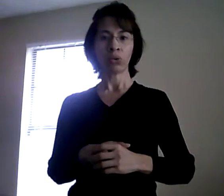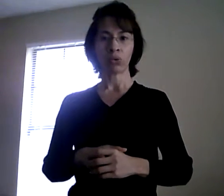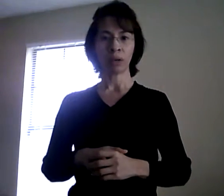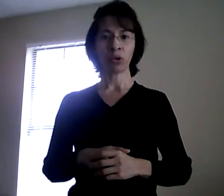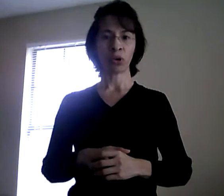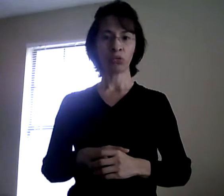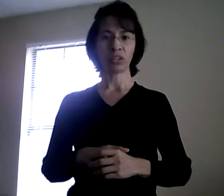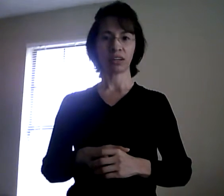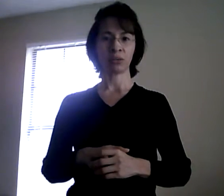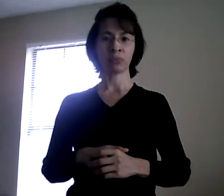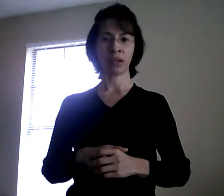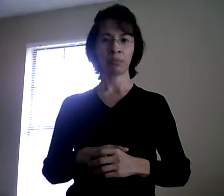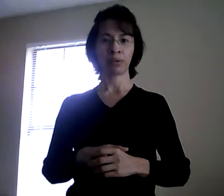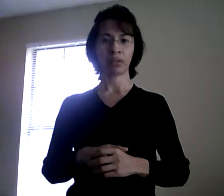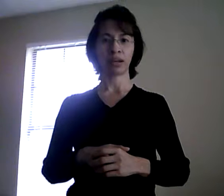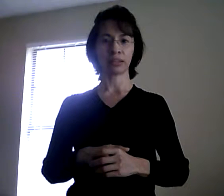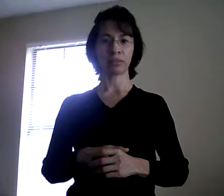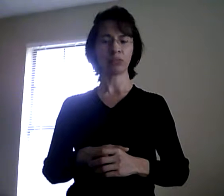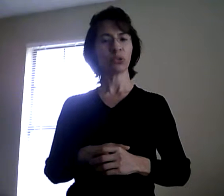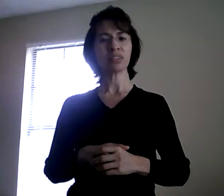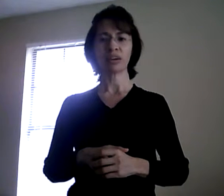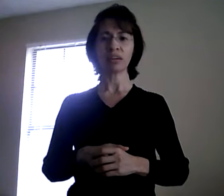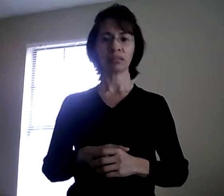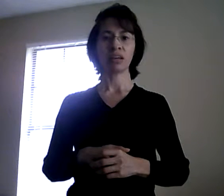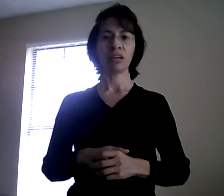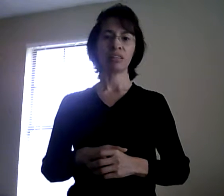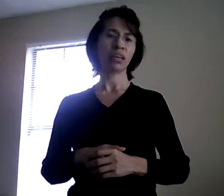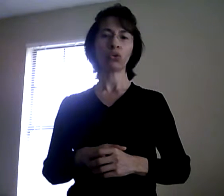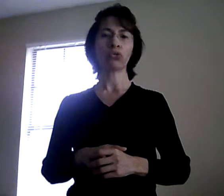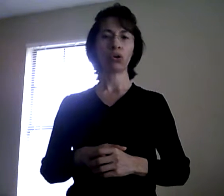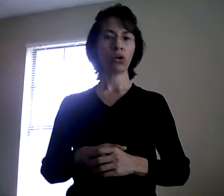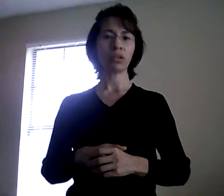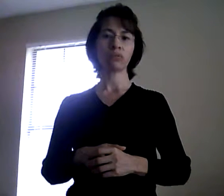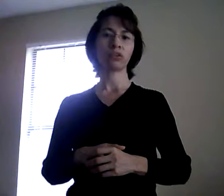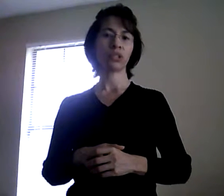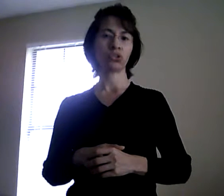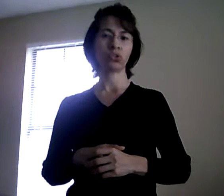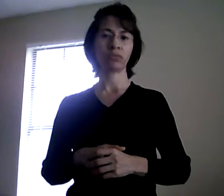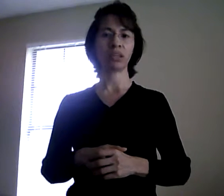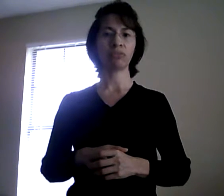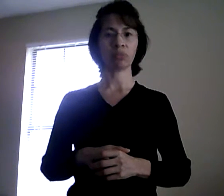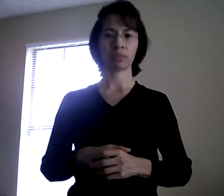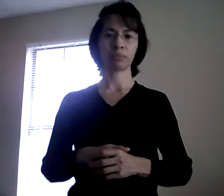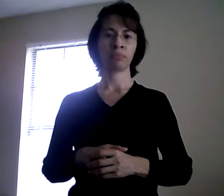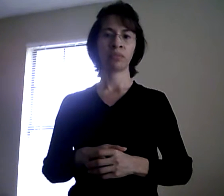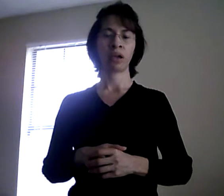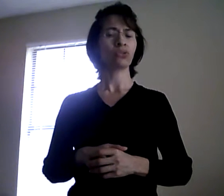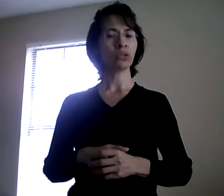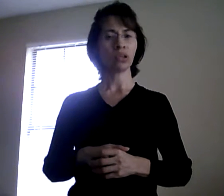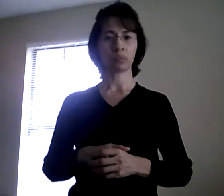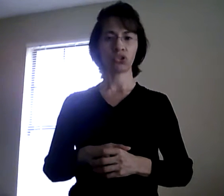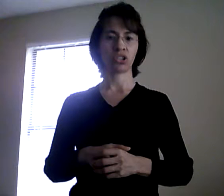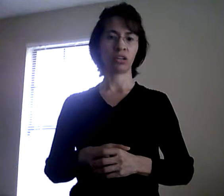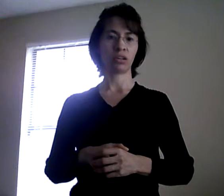Wow, I'm hungry now. How about that? I'm so excited. Thank you for all the information you have given me. I really appreciate